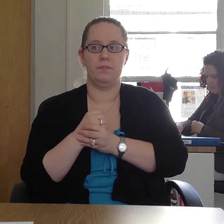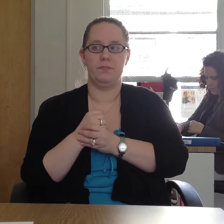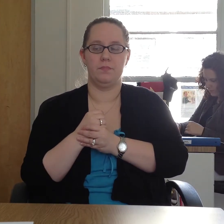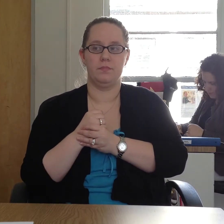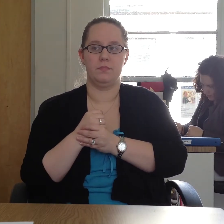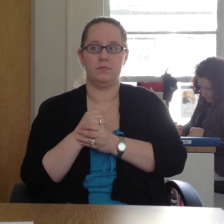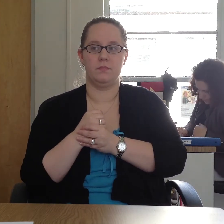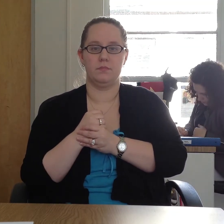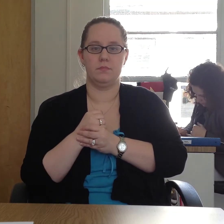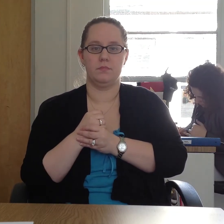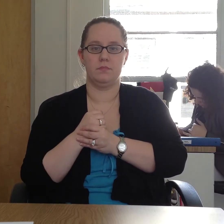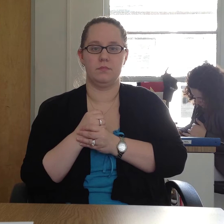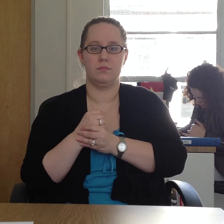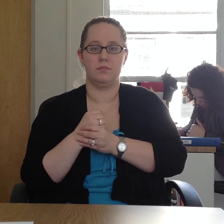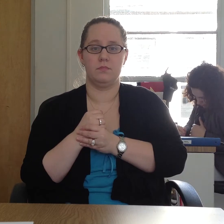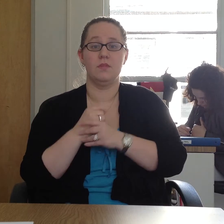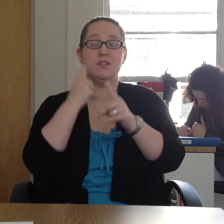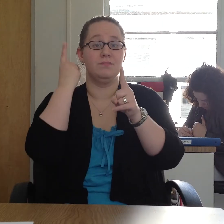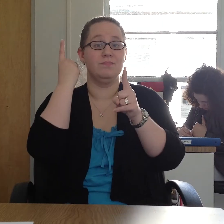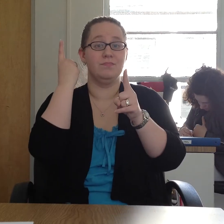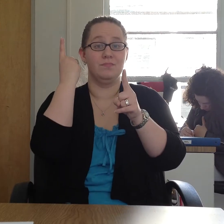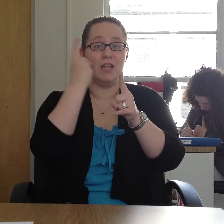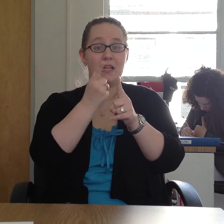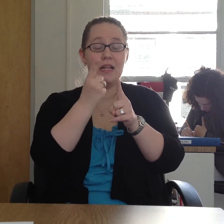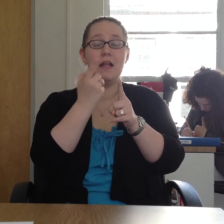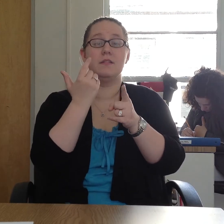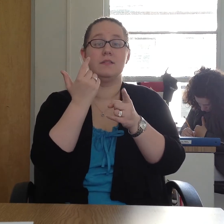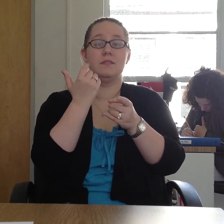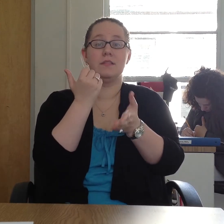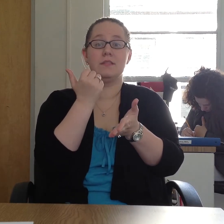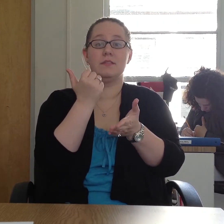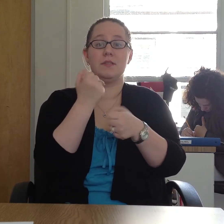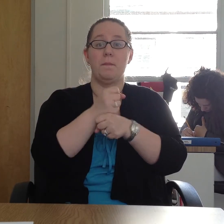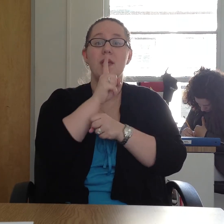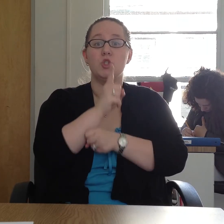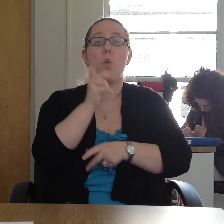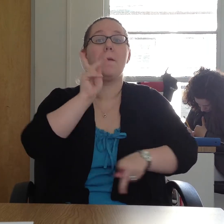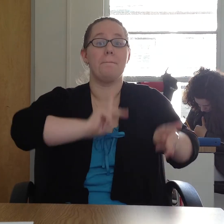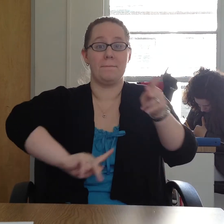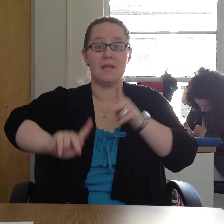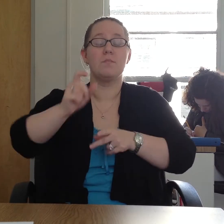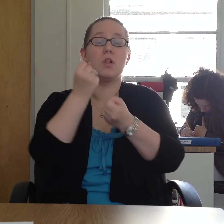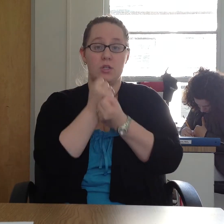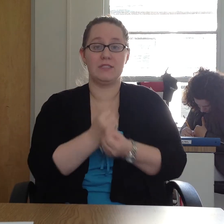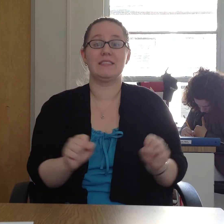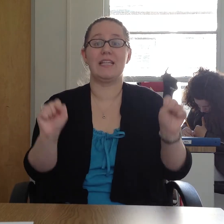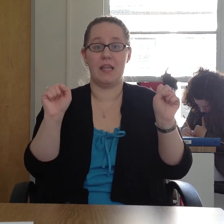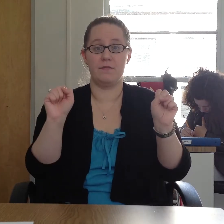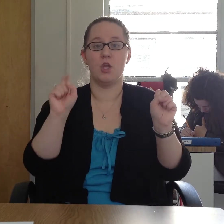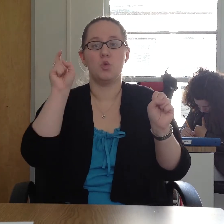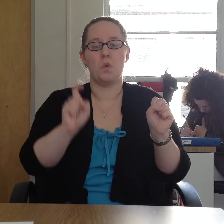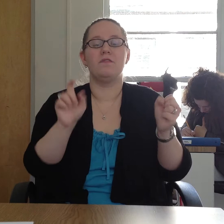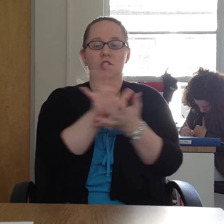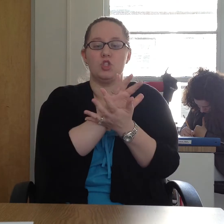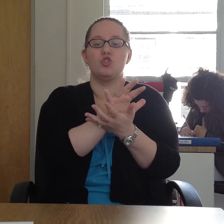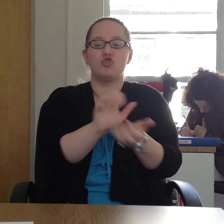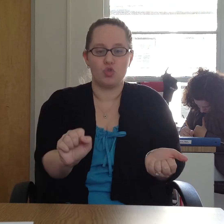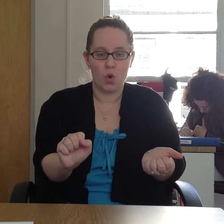The main objective in protecting public health is to control and destroy pathogenic,